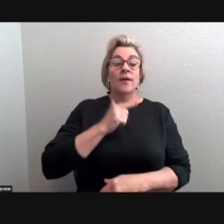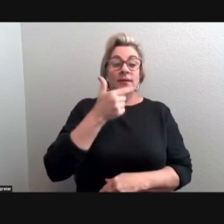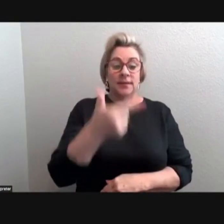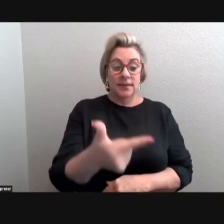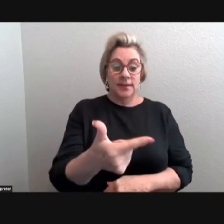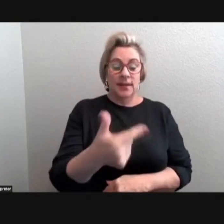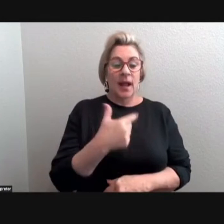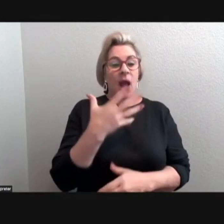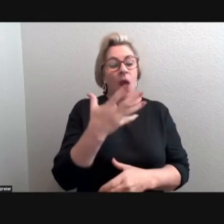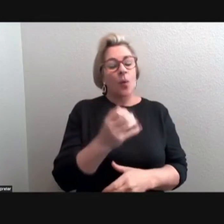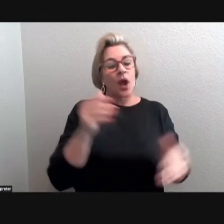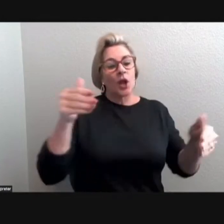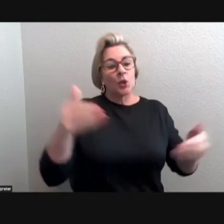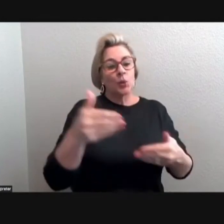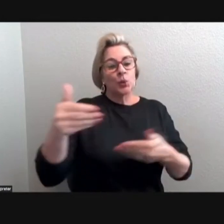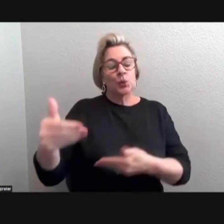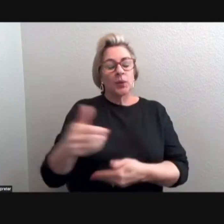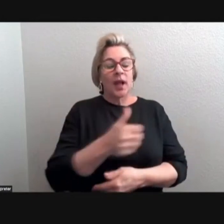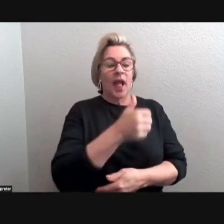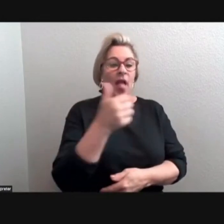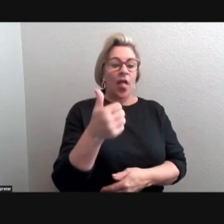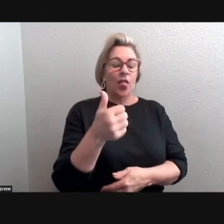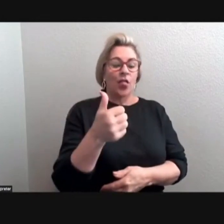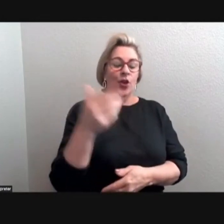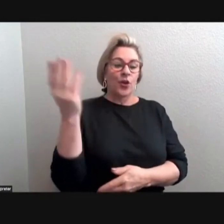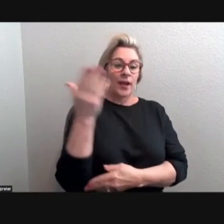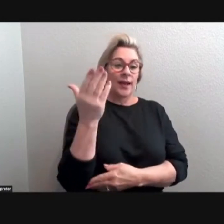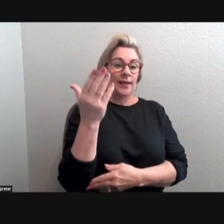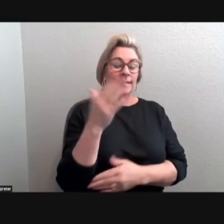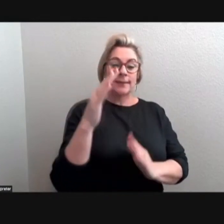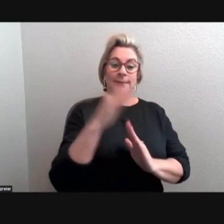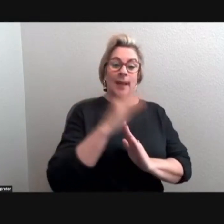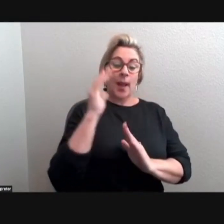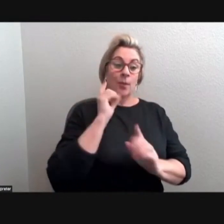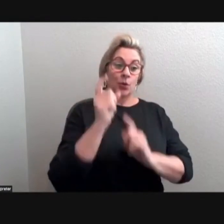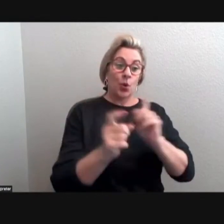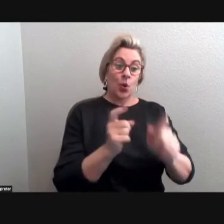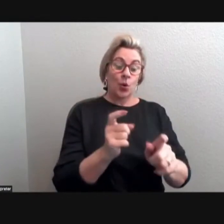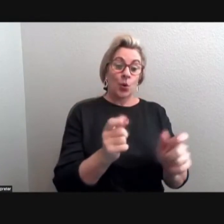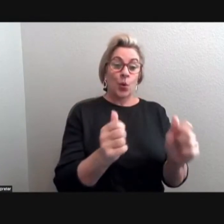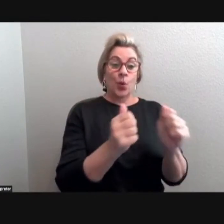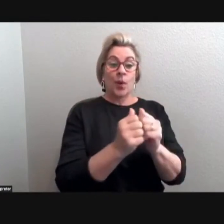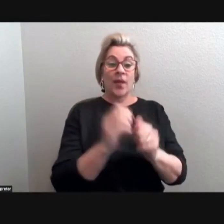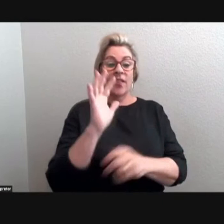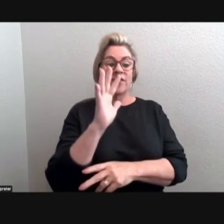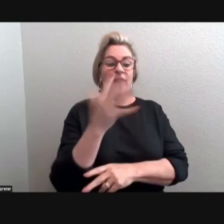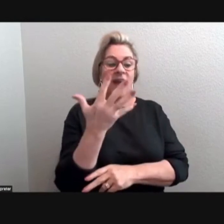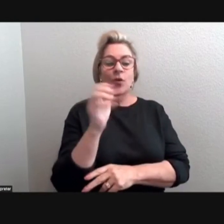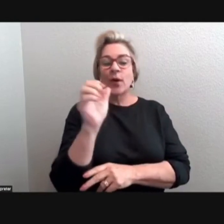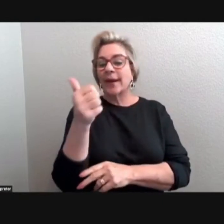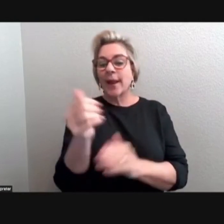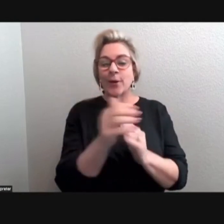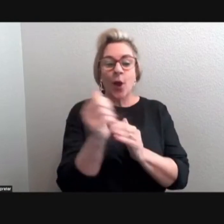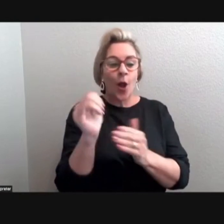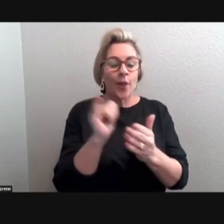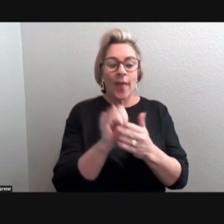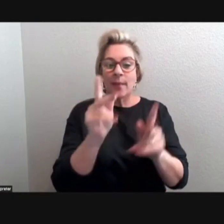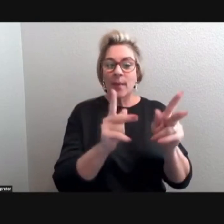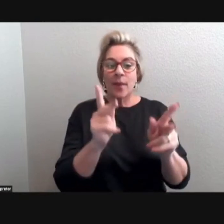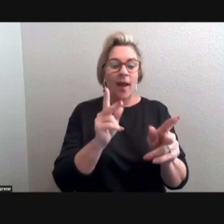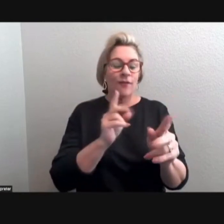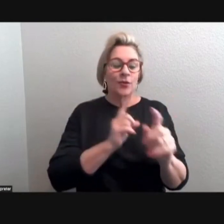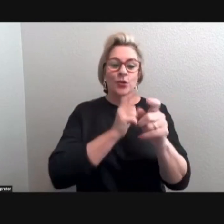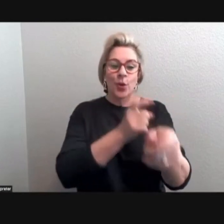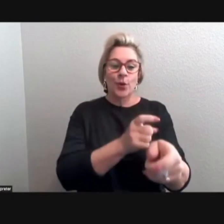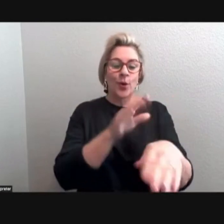want to do some of our other guests, some of our top donors, who along with the $5 or $10 that you've given online at